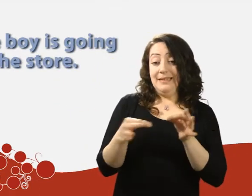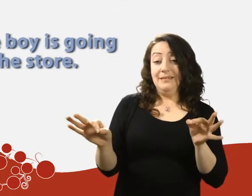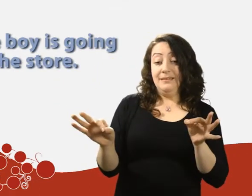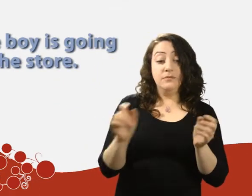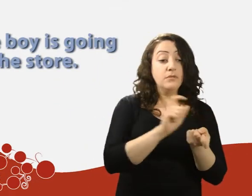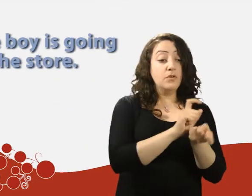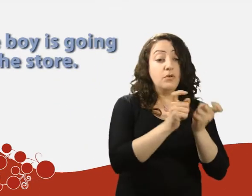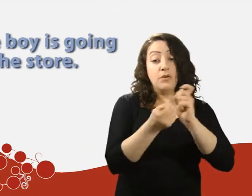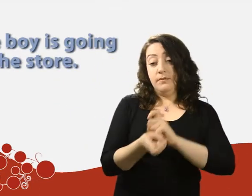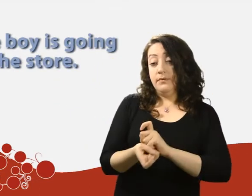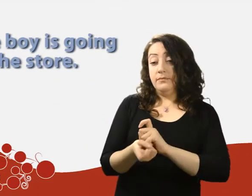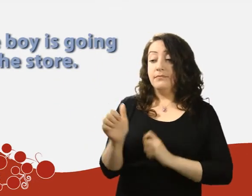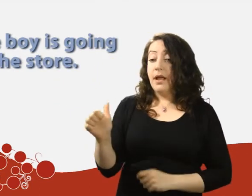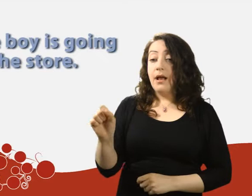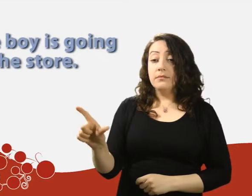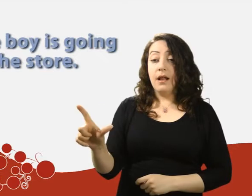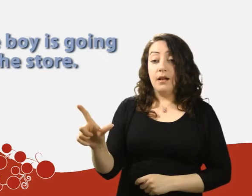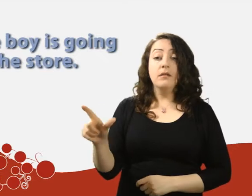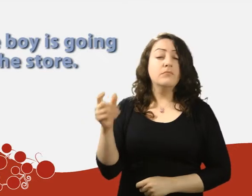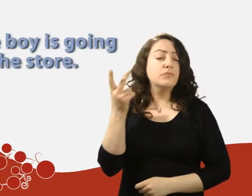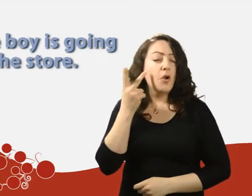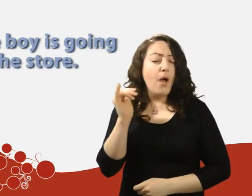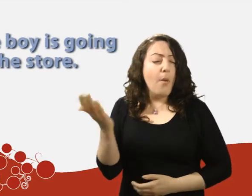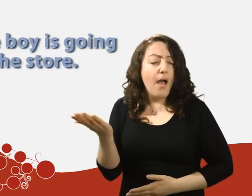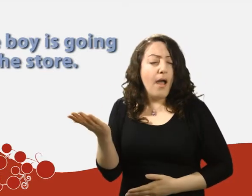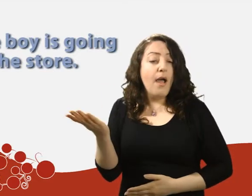So, if we were to sign the sentence in ASL, it would look like this.